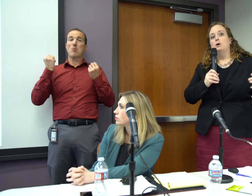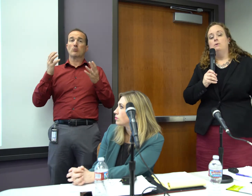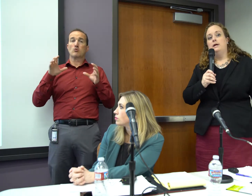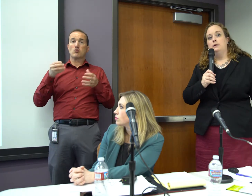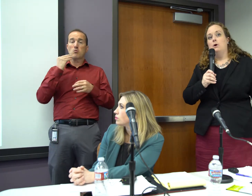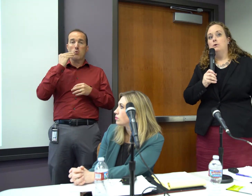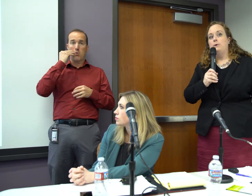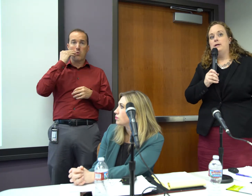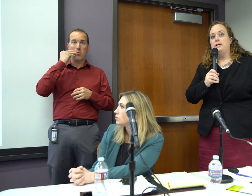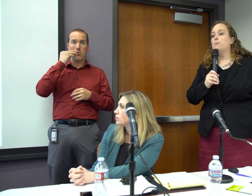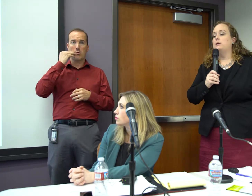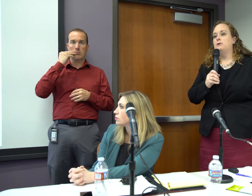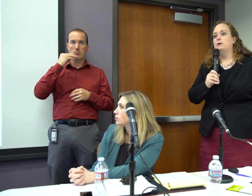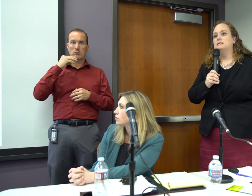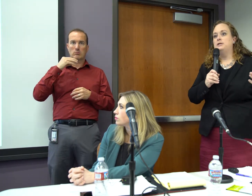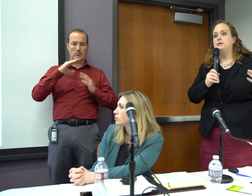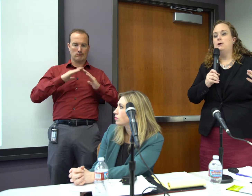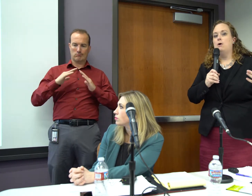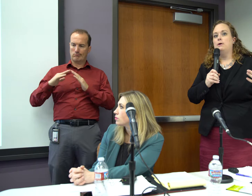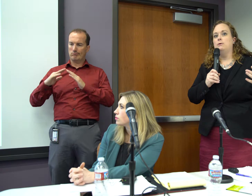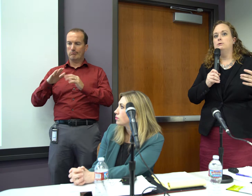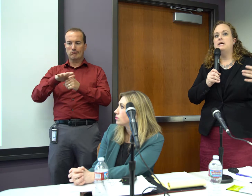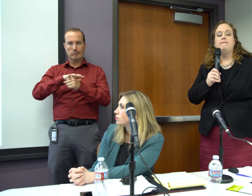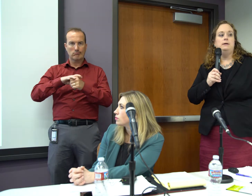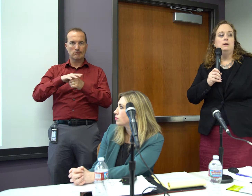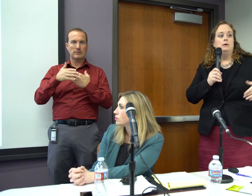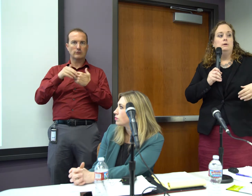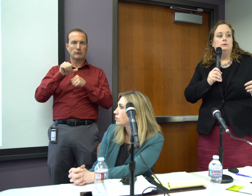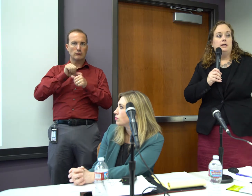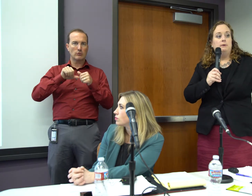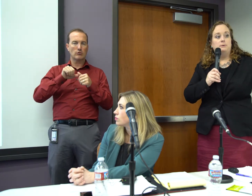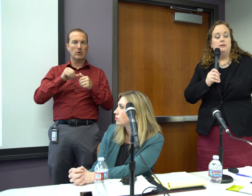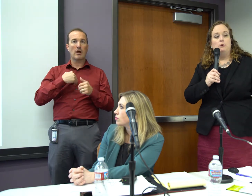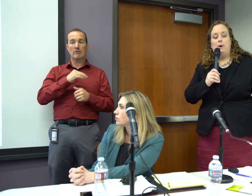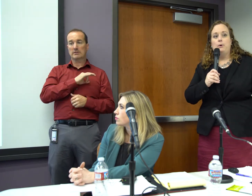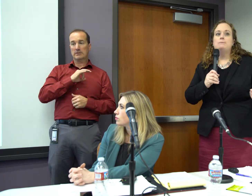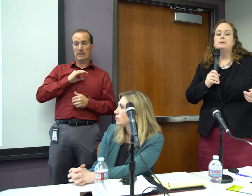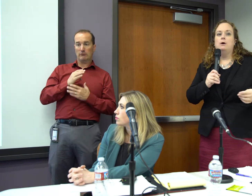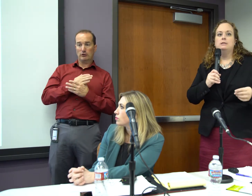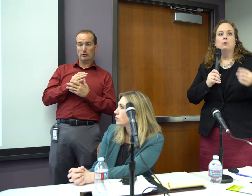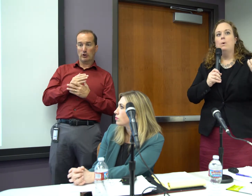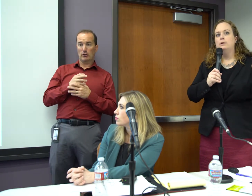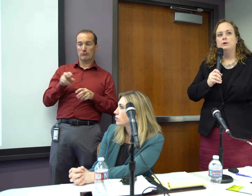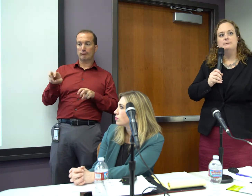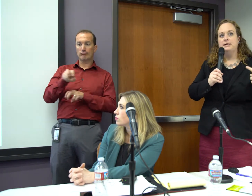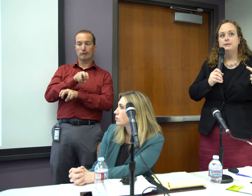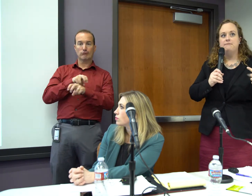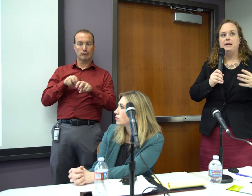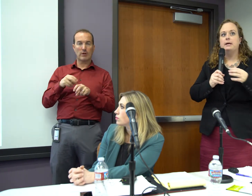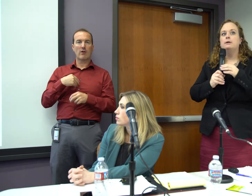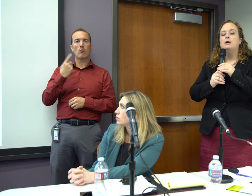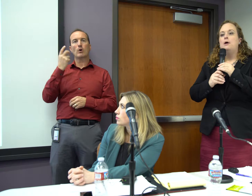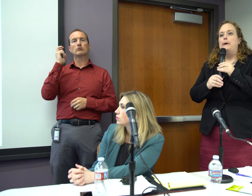homes co-located near one another? Especially, are there staffing sharing between the group homes? Is there one